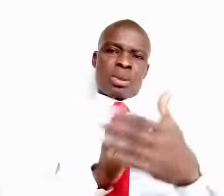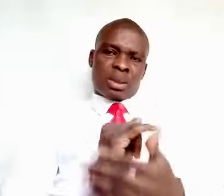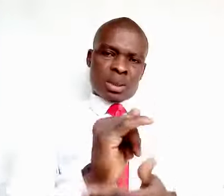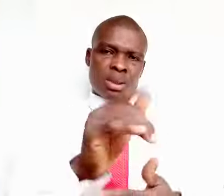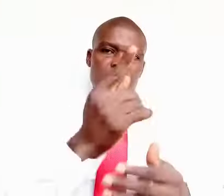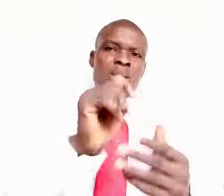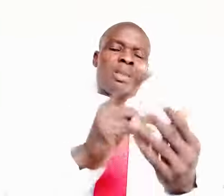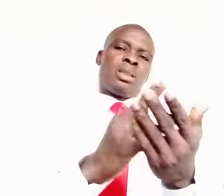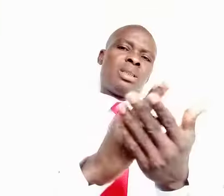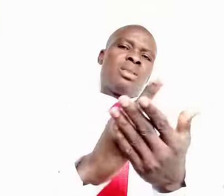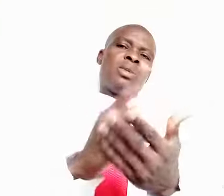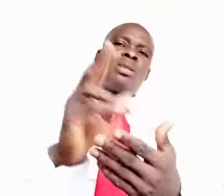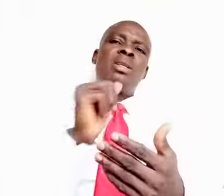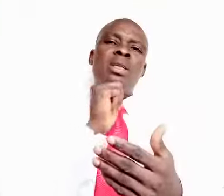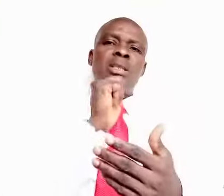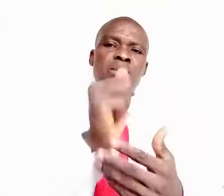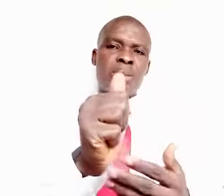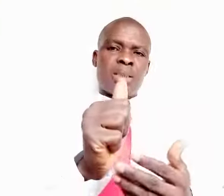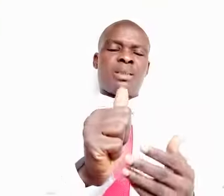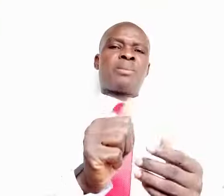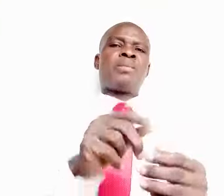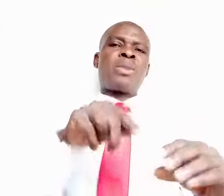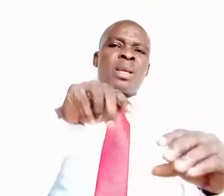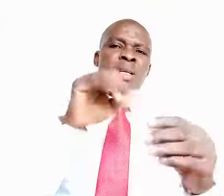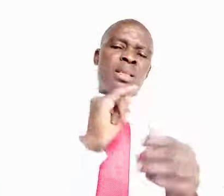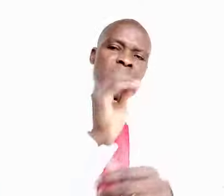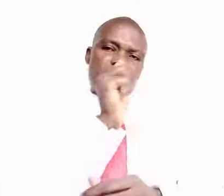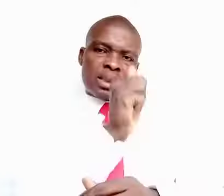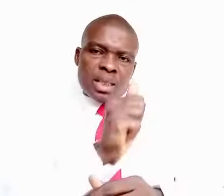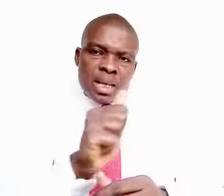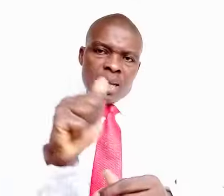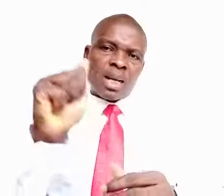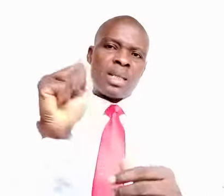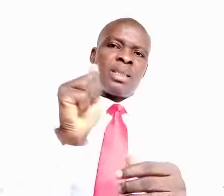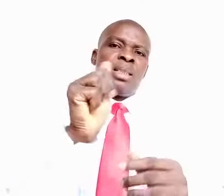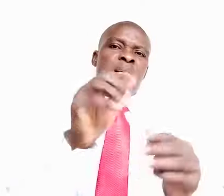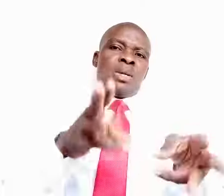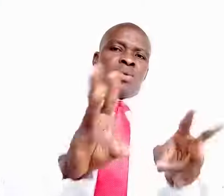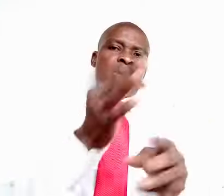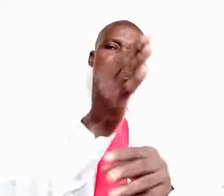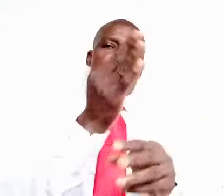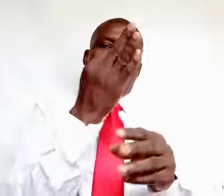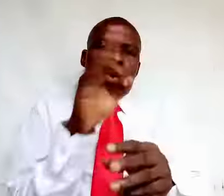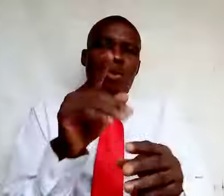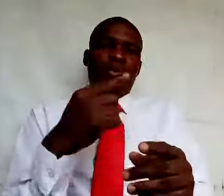Dishonesty is an assertion of falsehood. It takes many forms and manifestations.